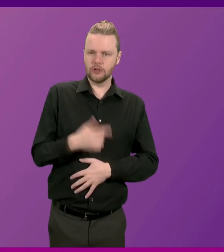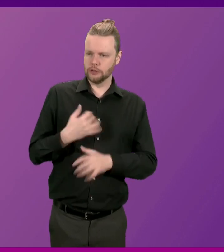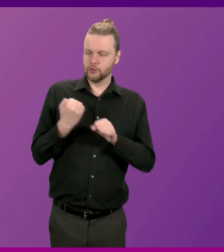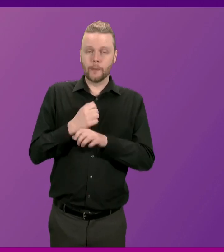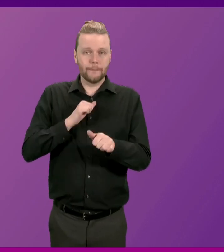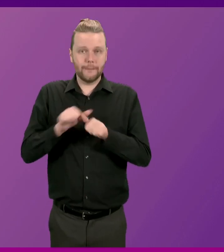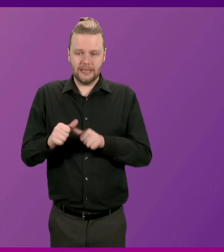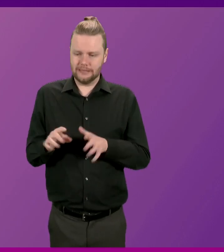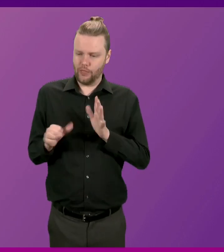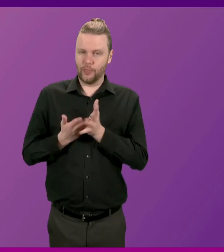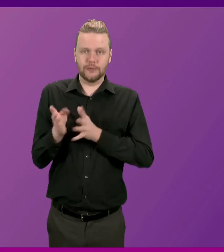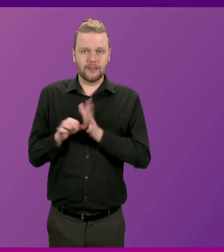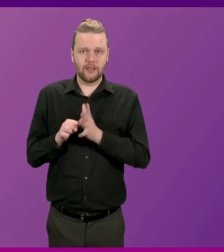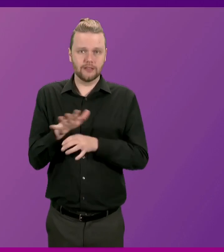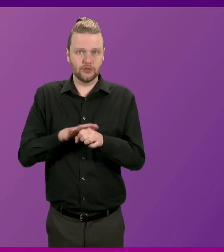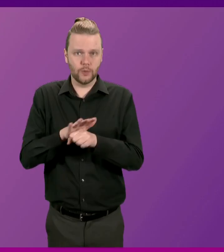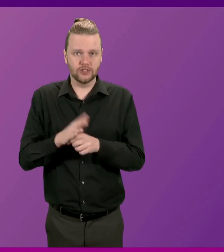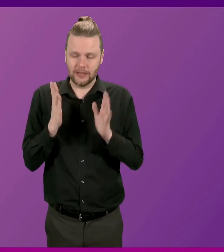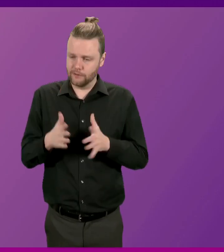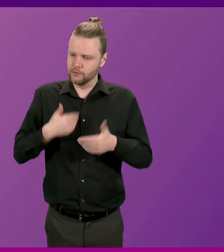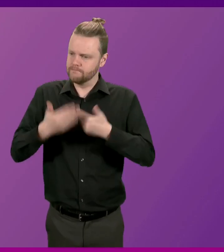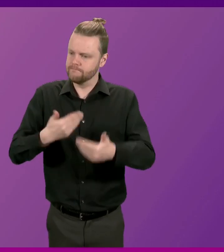situation. So they need support as people, and